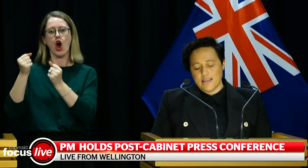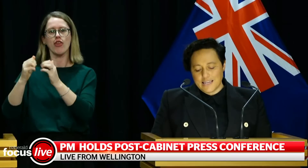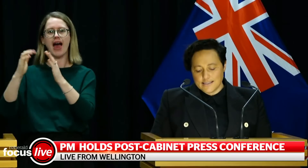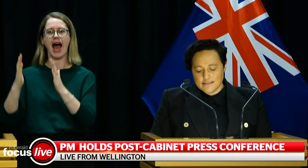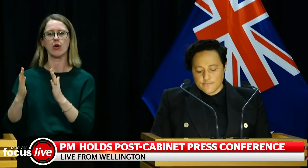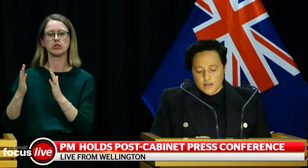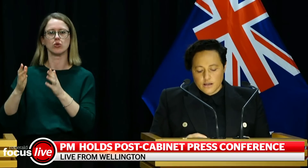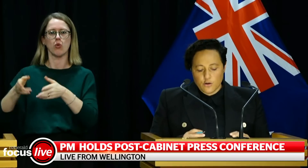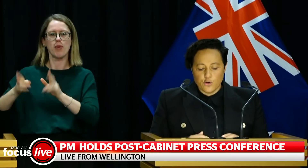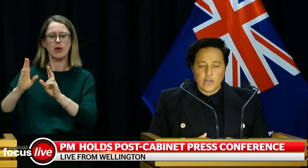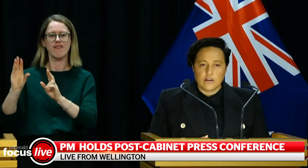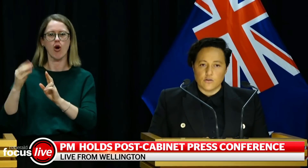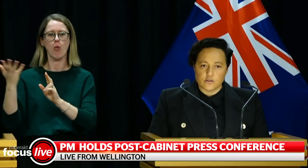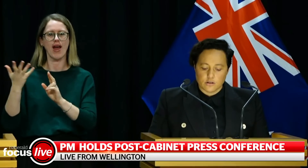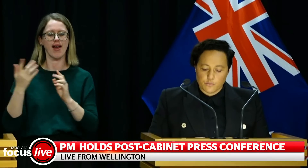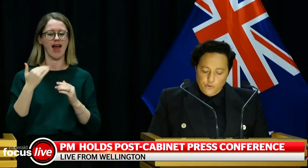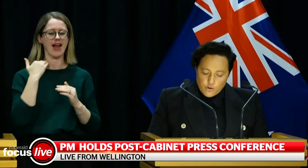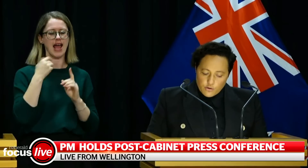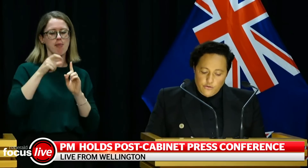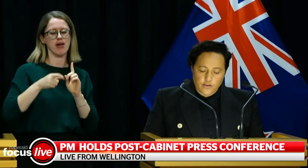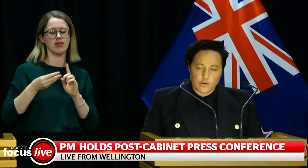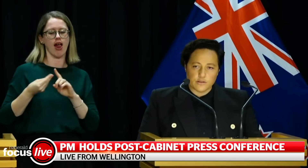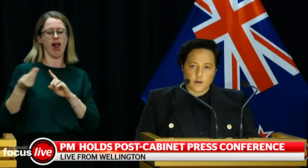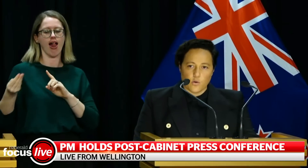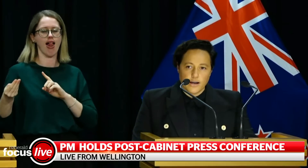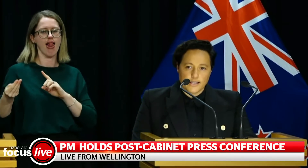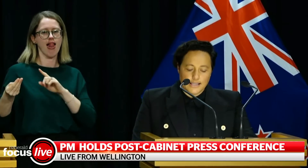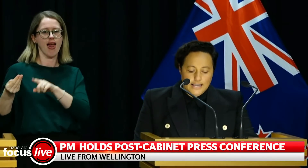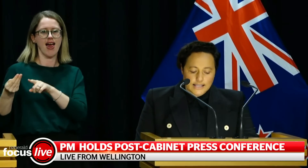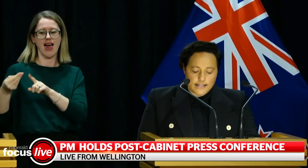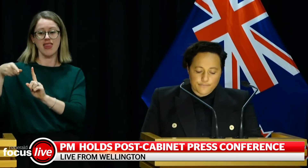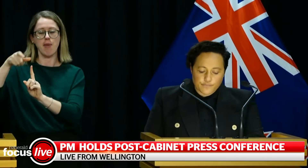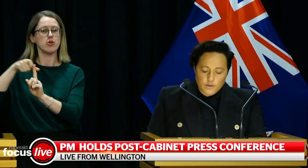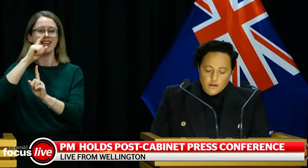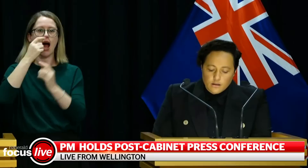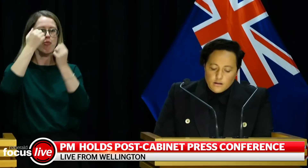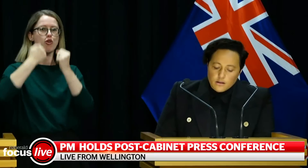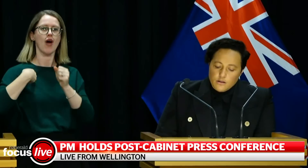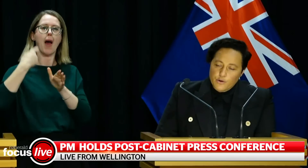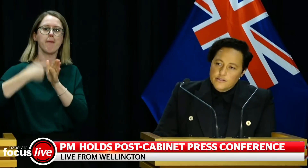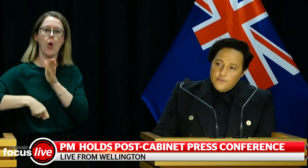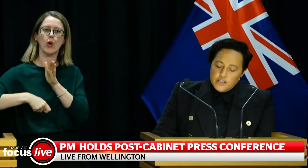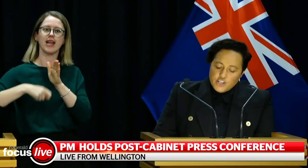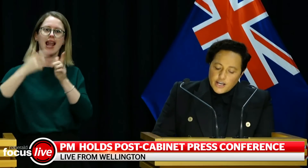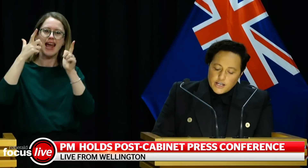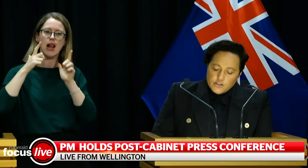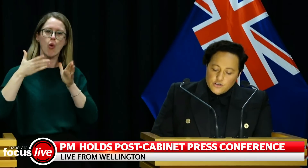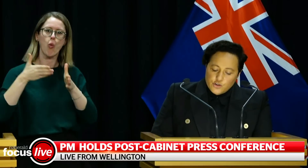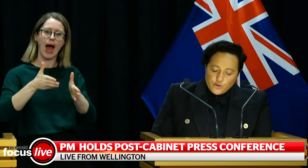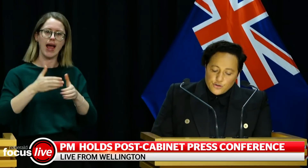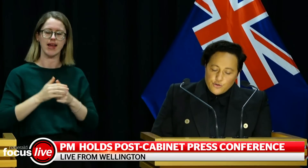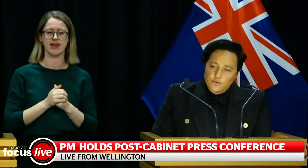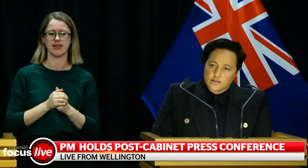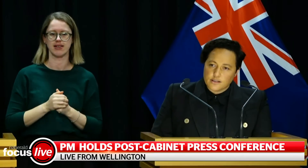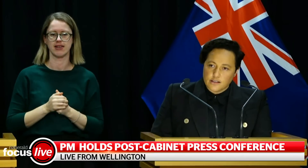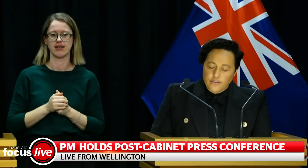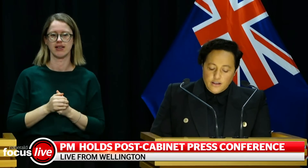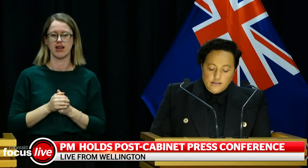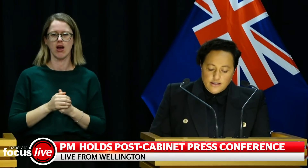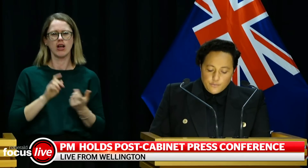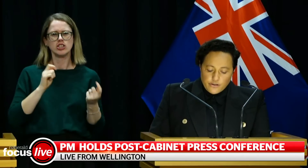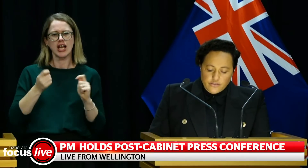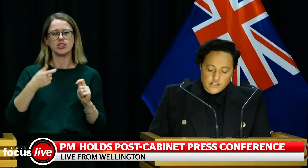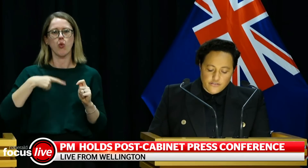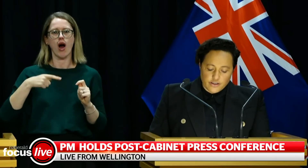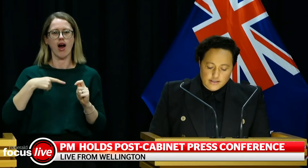criminal means and who cannot prove it was acquired legally. The reason for the change is due to the